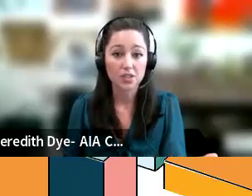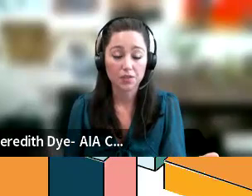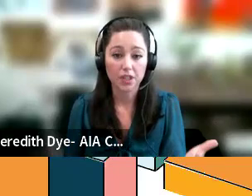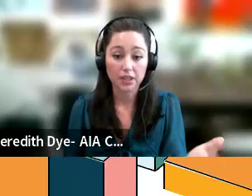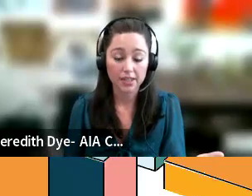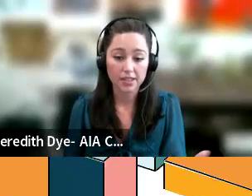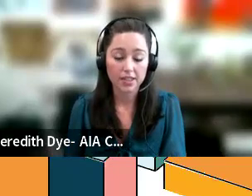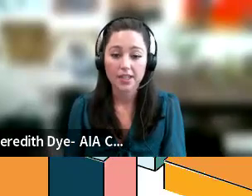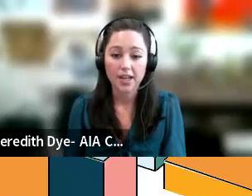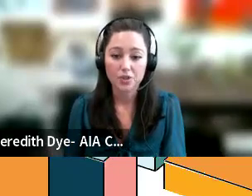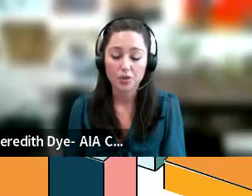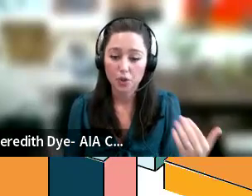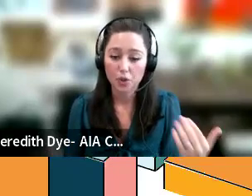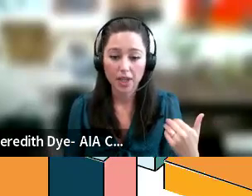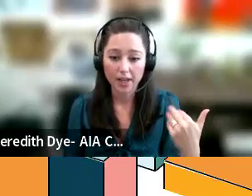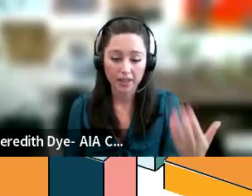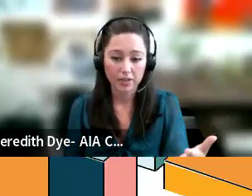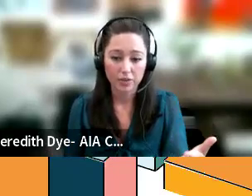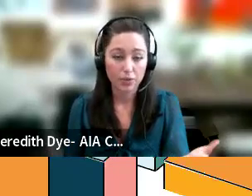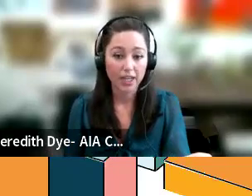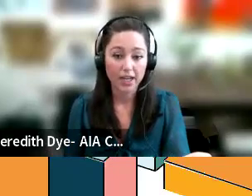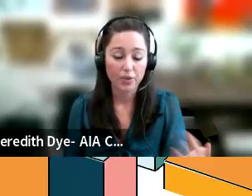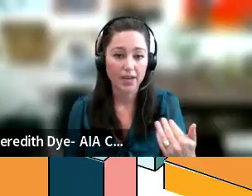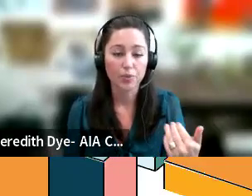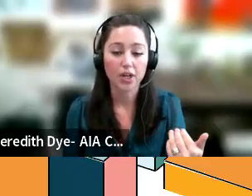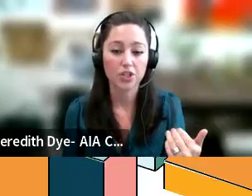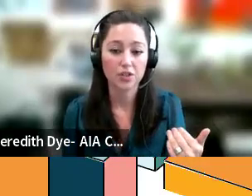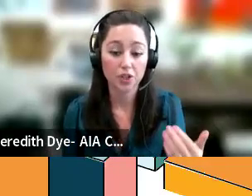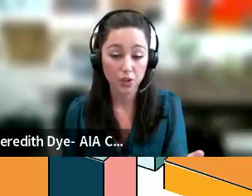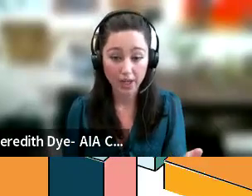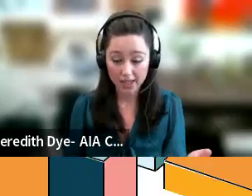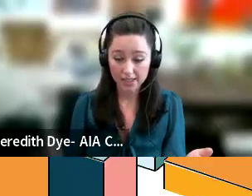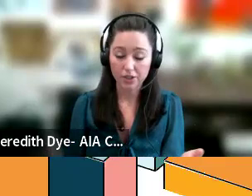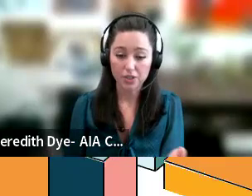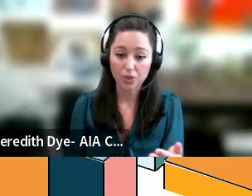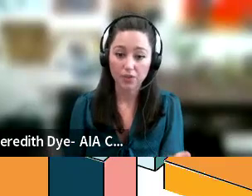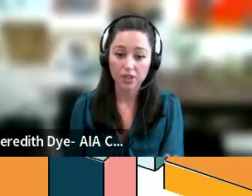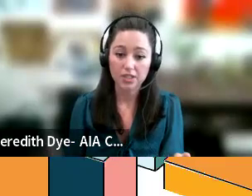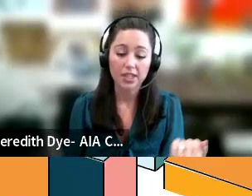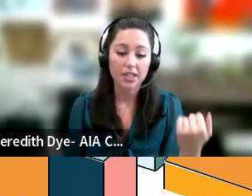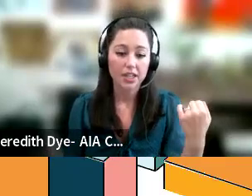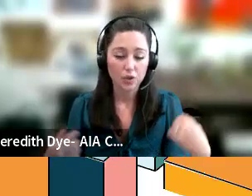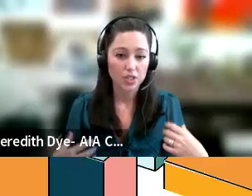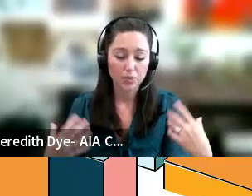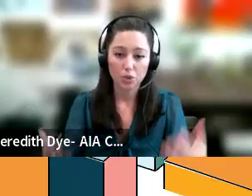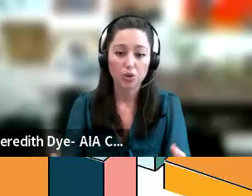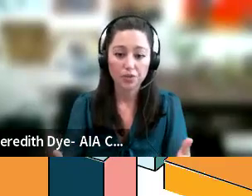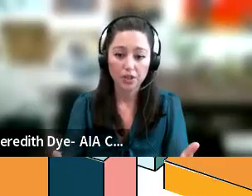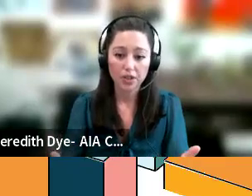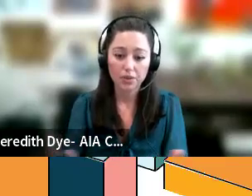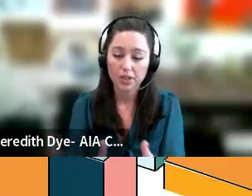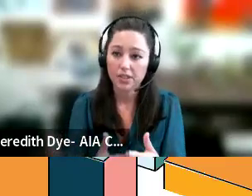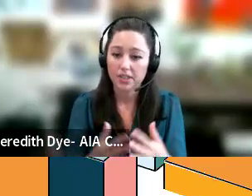to a specific list. So if you're applying, like right now we have a project for UIS here in Springfield. If you submit